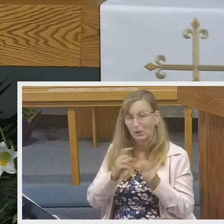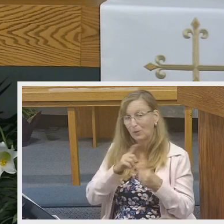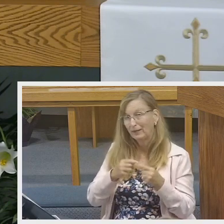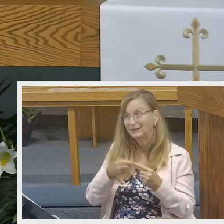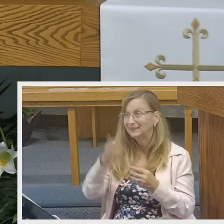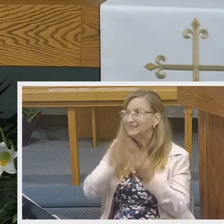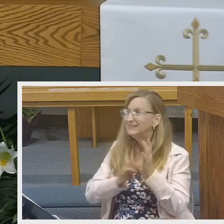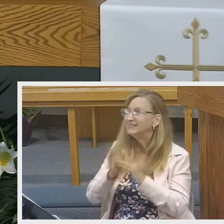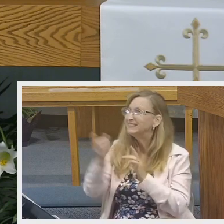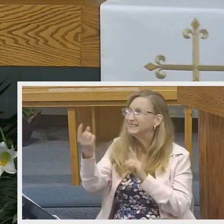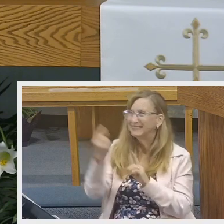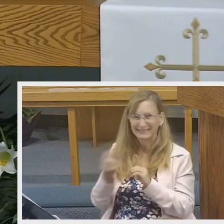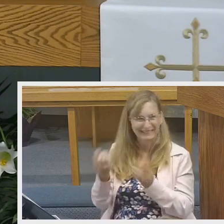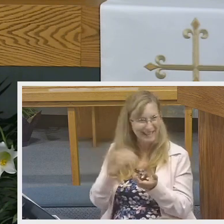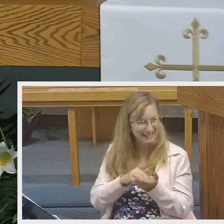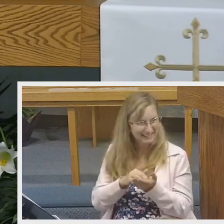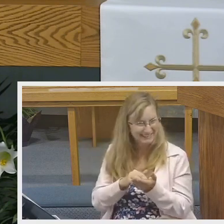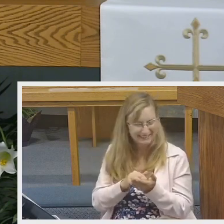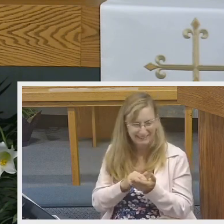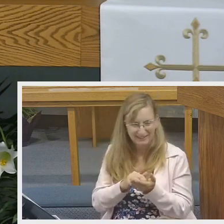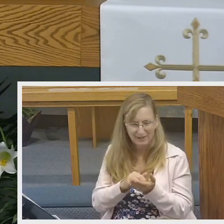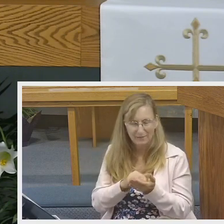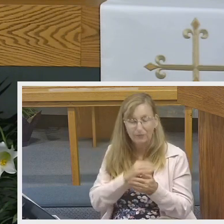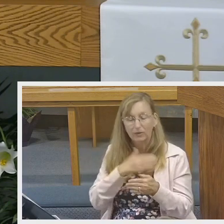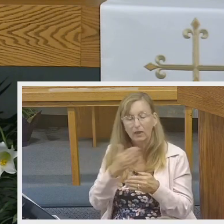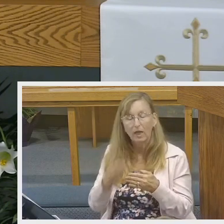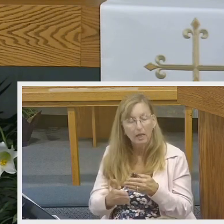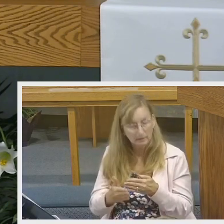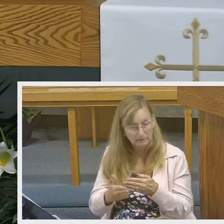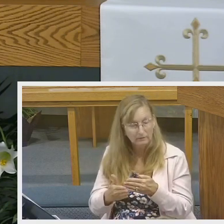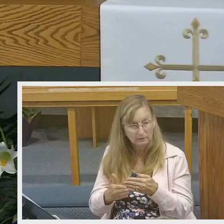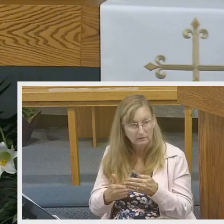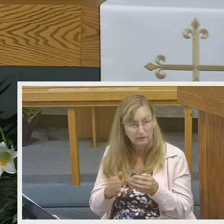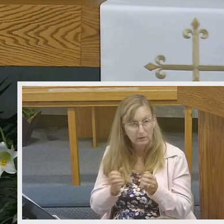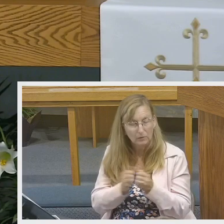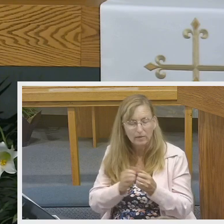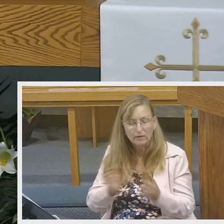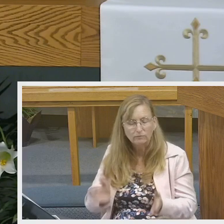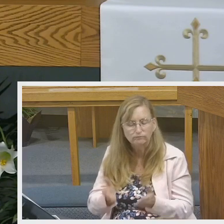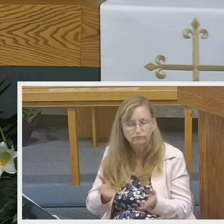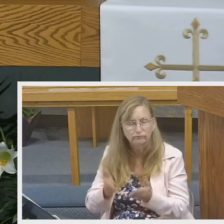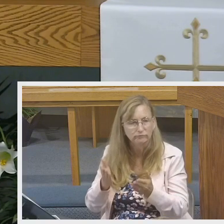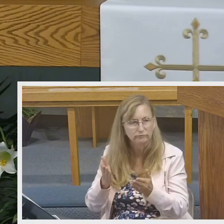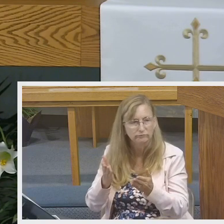back for us. And then he ends with this concluding encouragement. He says,